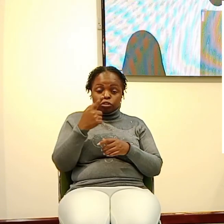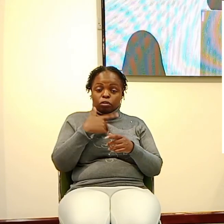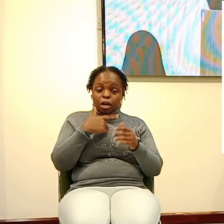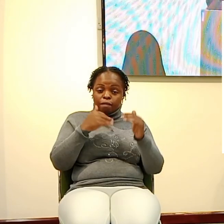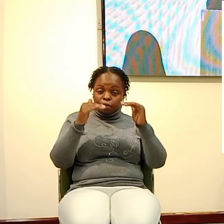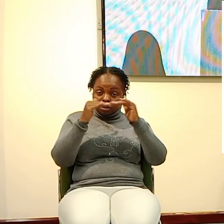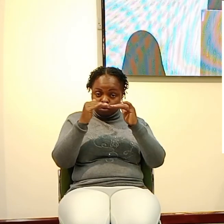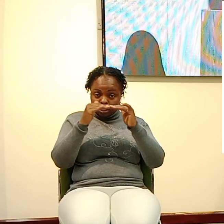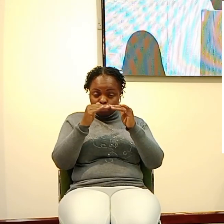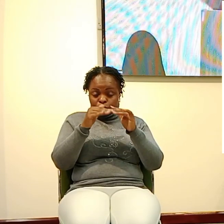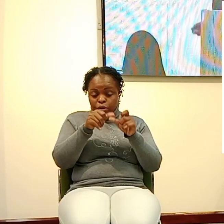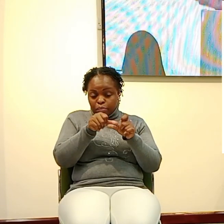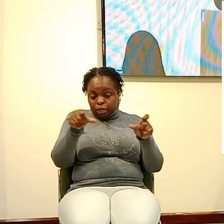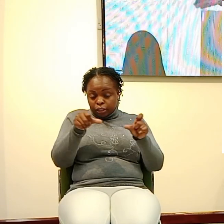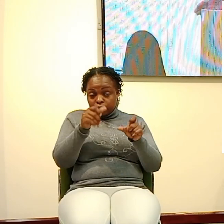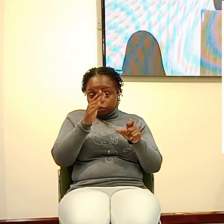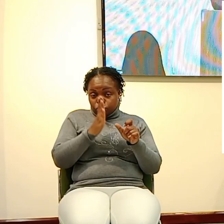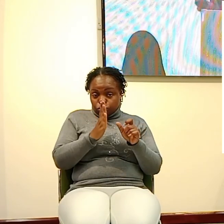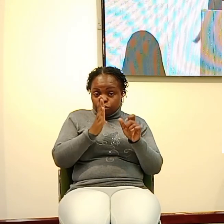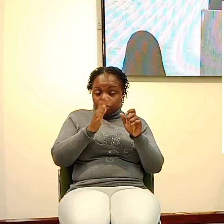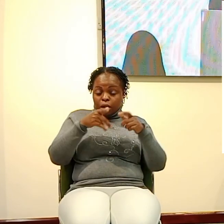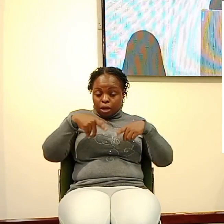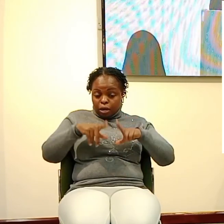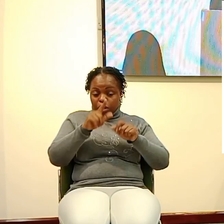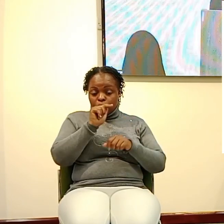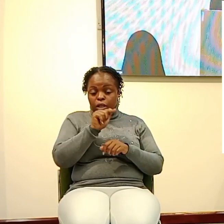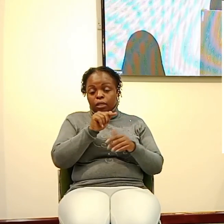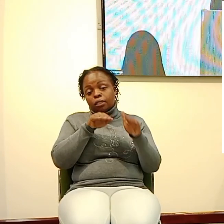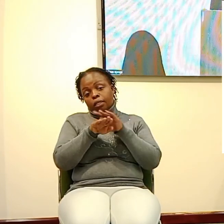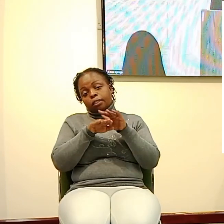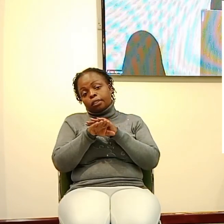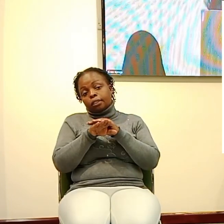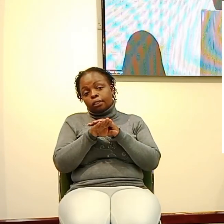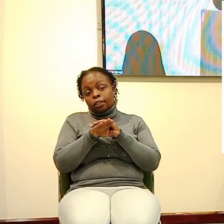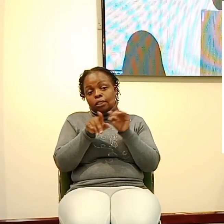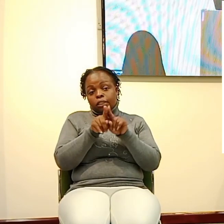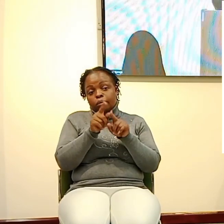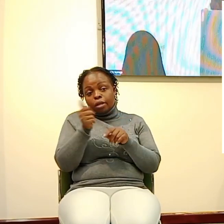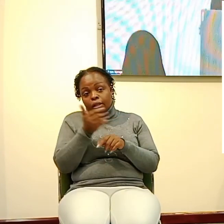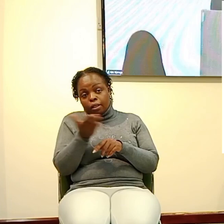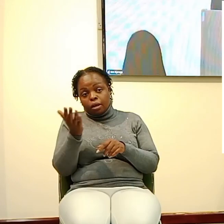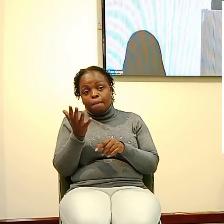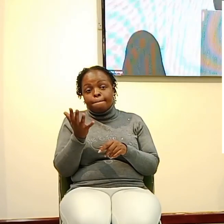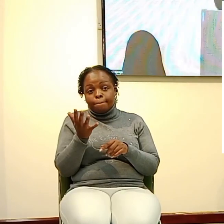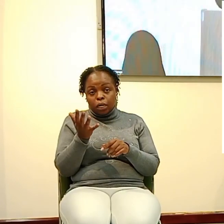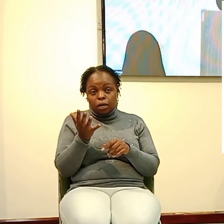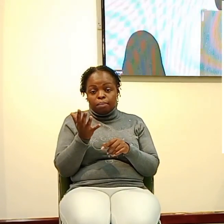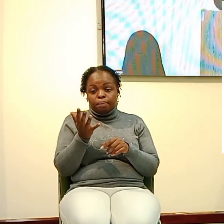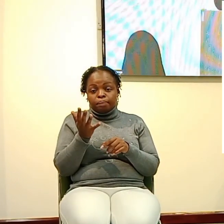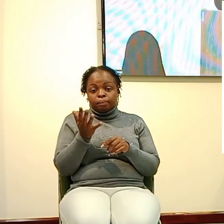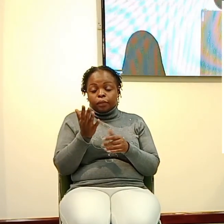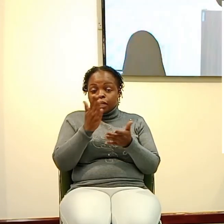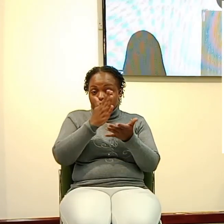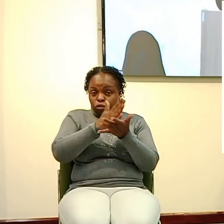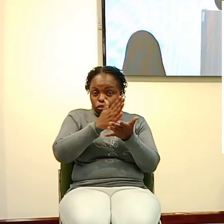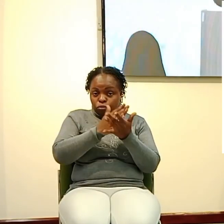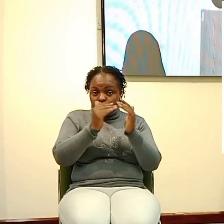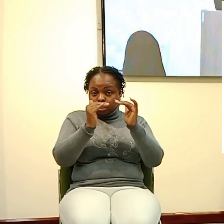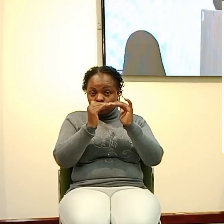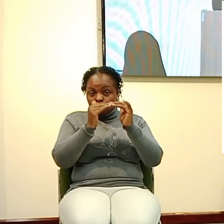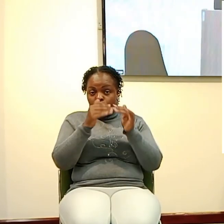equitable measures to be able to allow that access, right? The other thing is ensuring